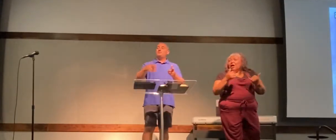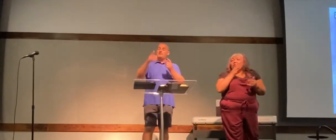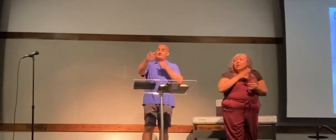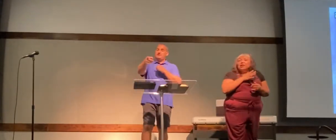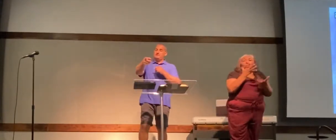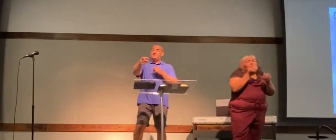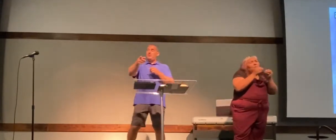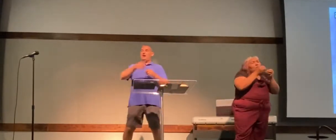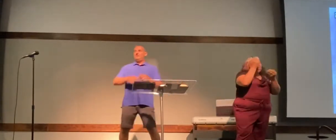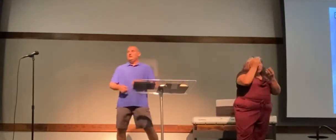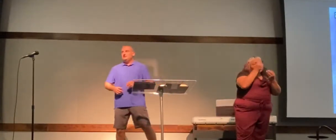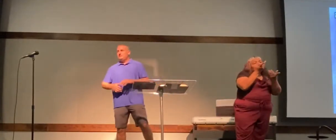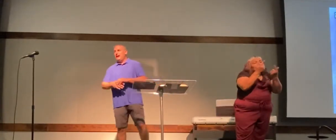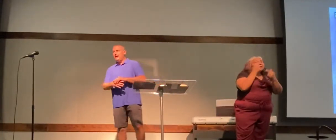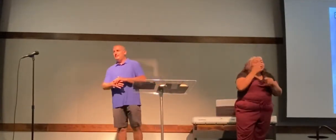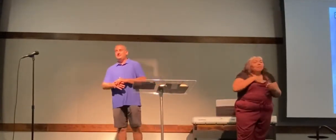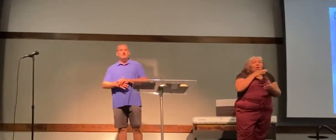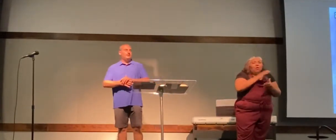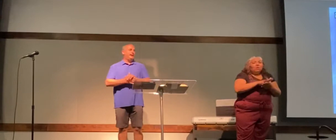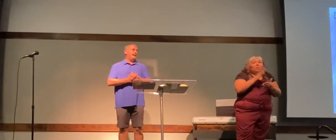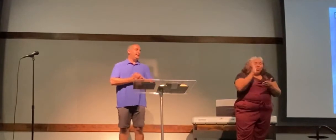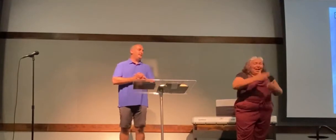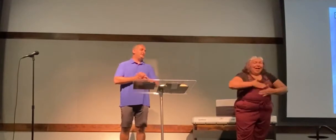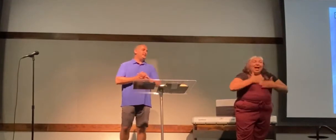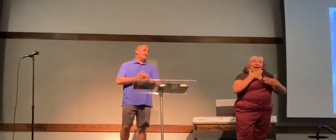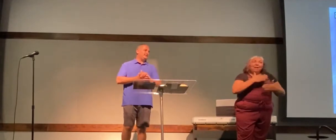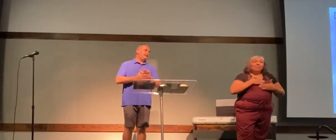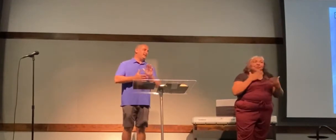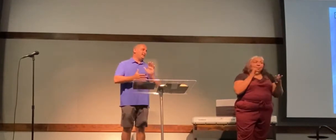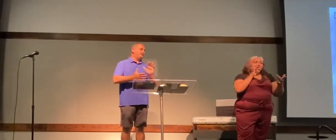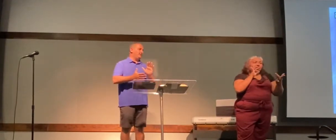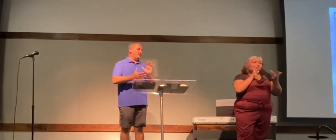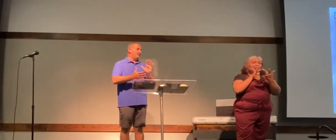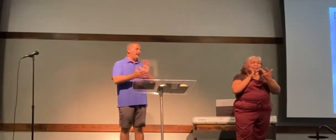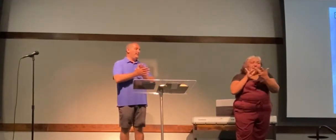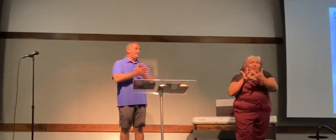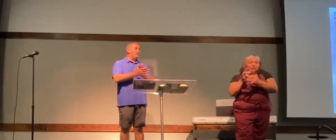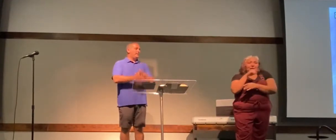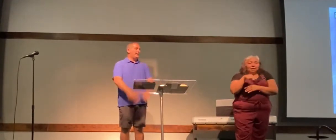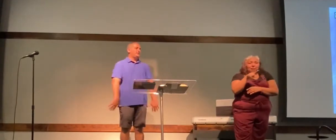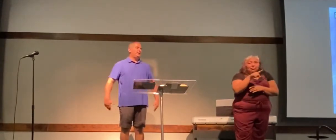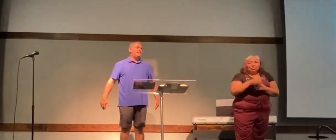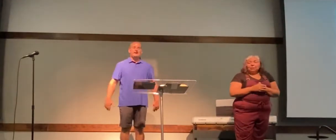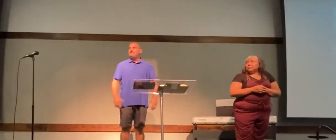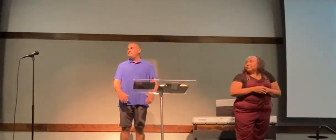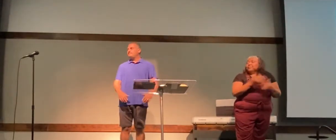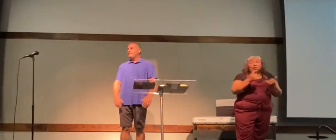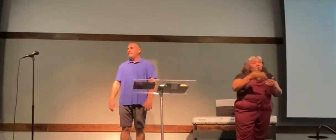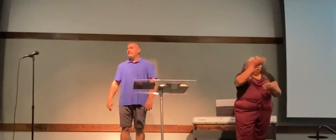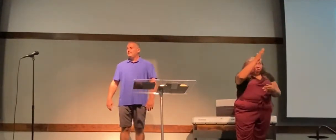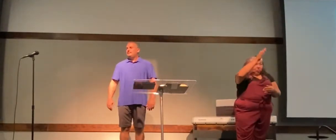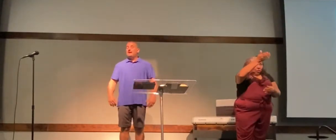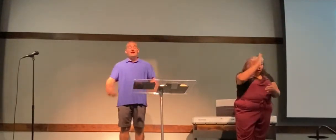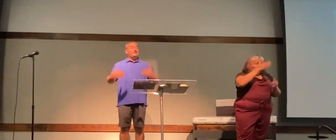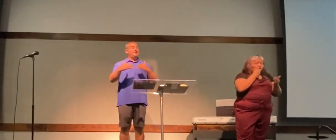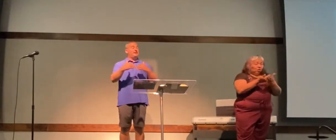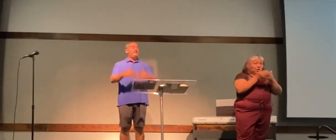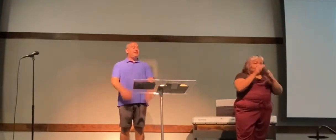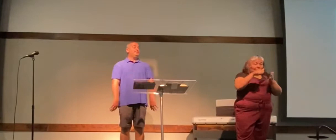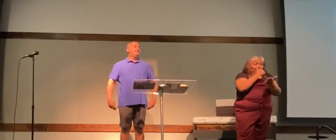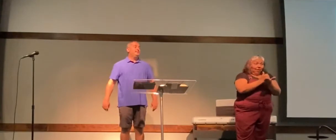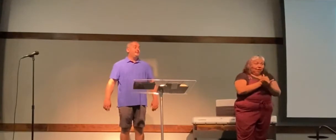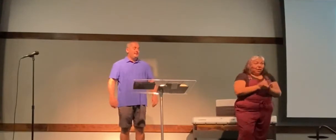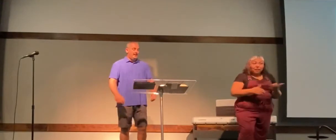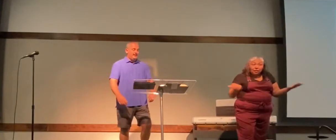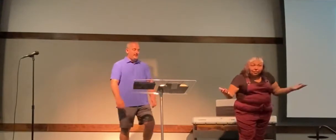want more information, come see my wife. She'd be happy to get you connected and get you going, okay? God's good, amen? Amen. Right, God's good, amen?